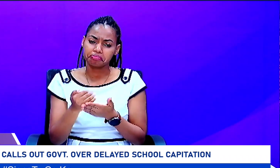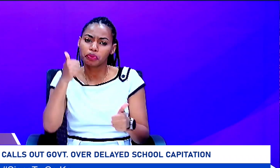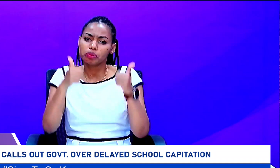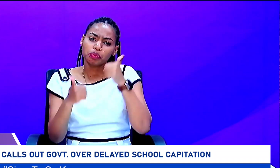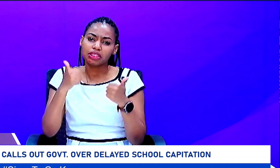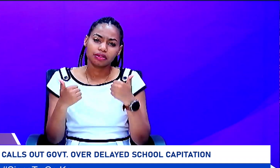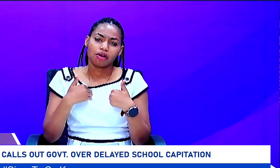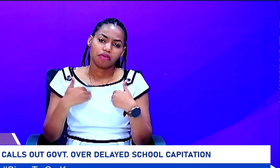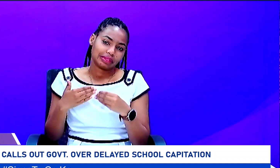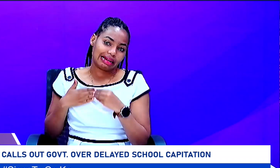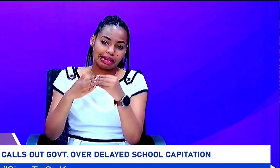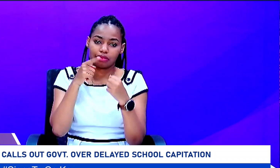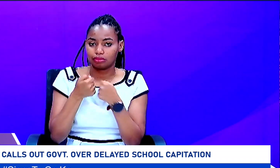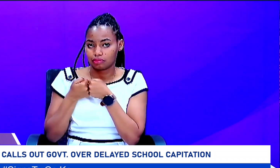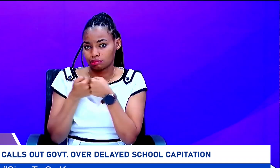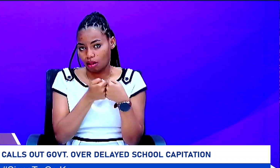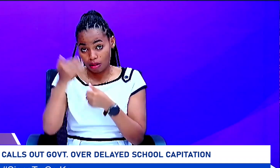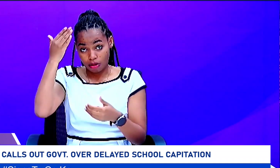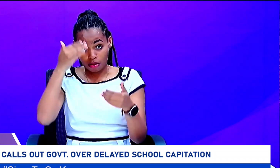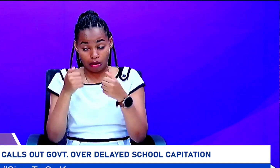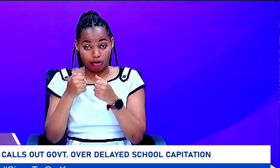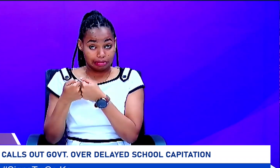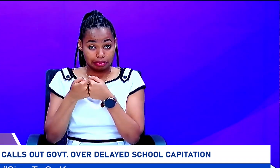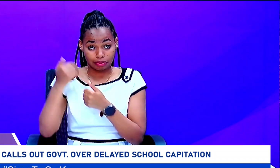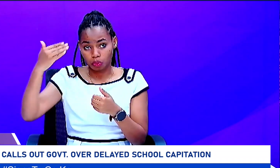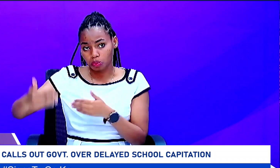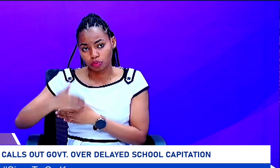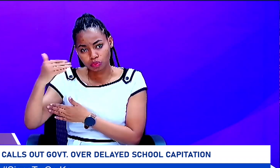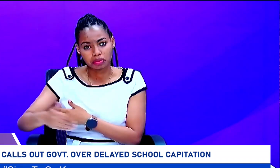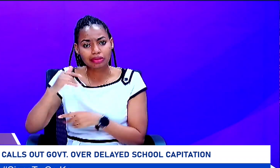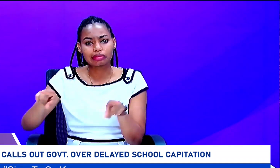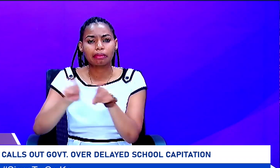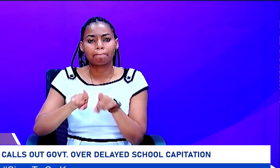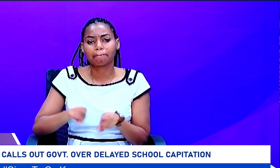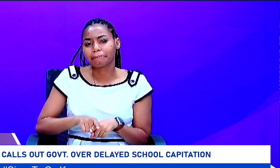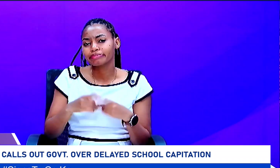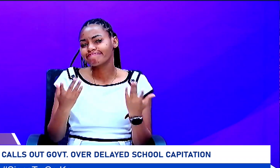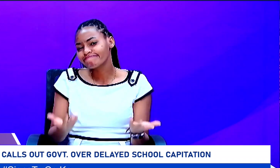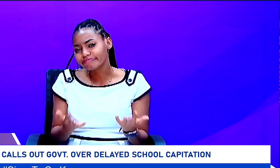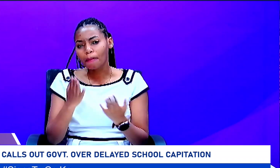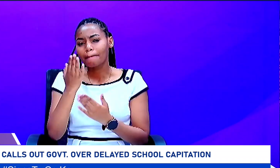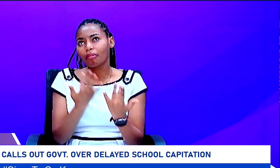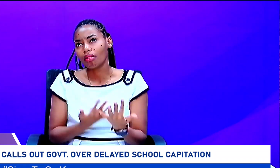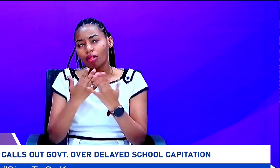capitation, which has led to challenges in running daily operations in accumulating pending